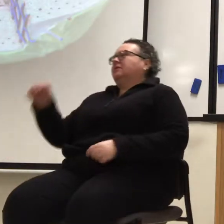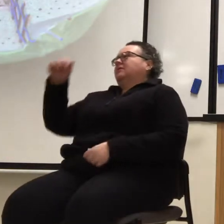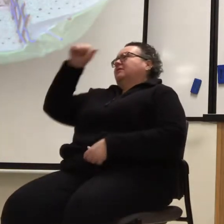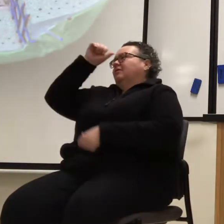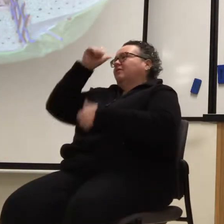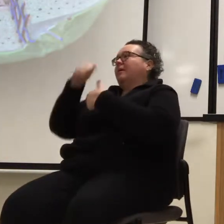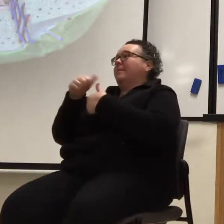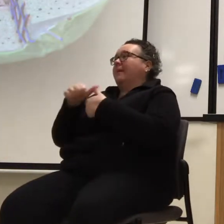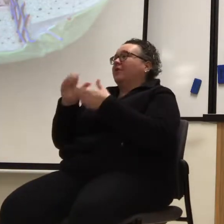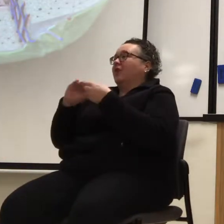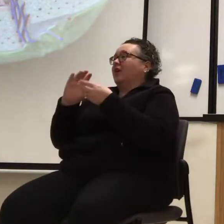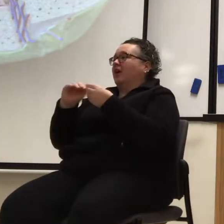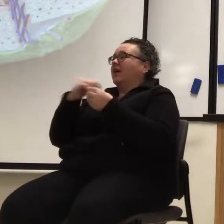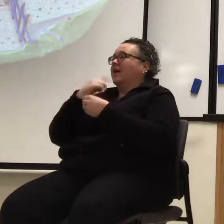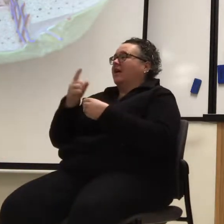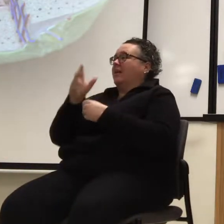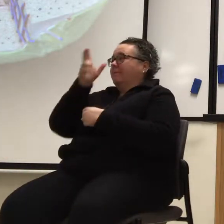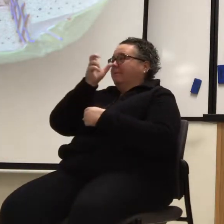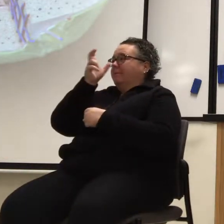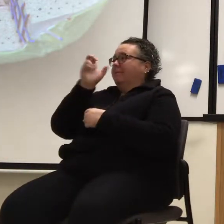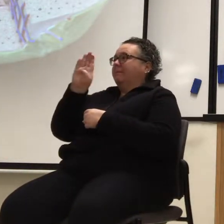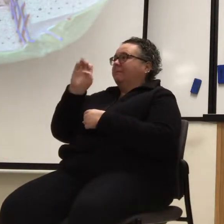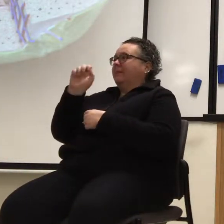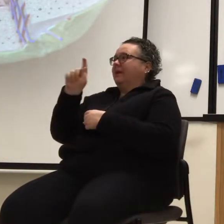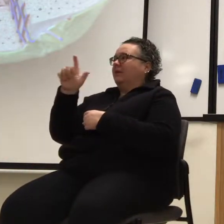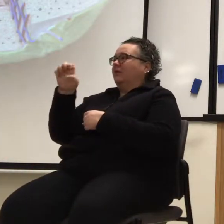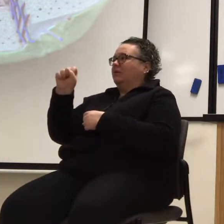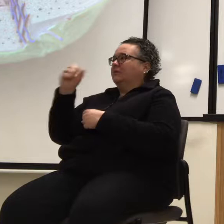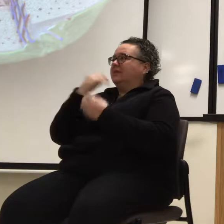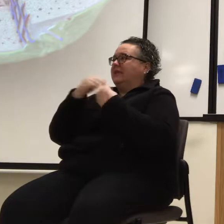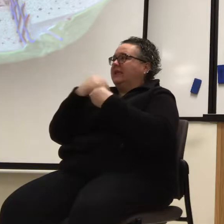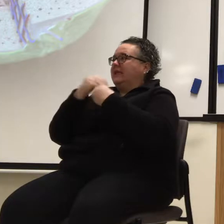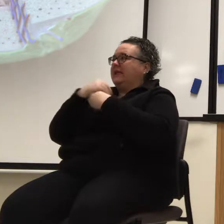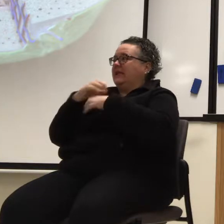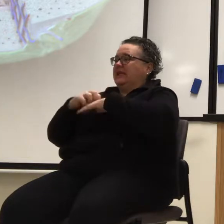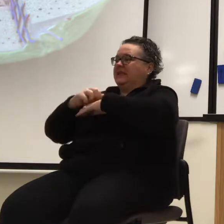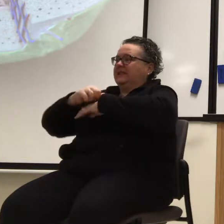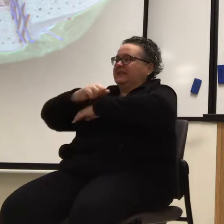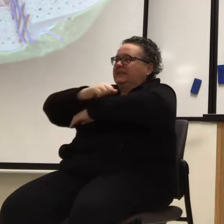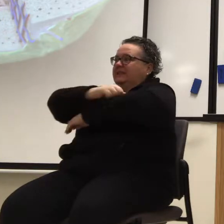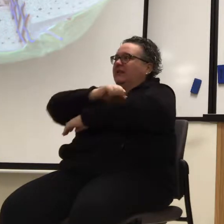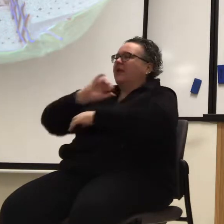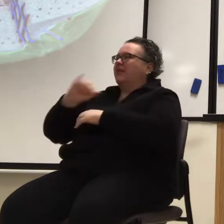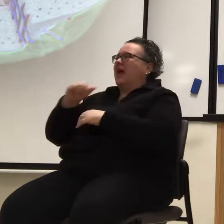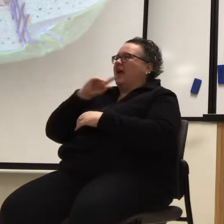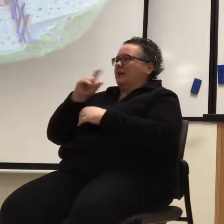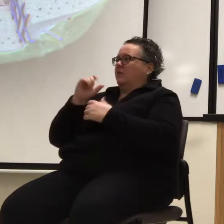And it's you can't tell from this, but it's kind of a double layered outer covering.